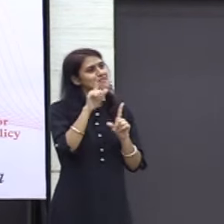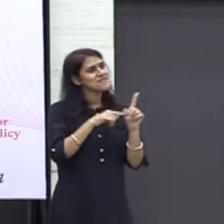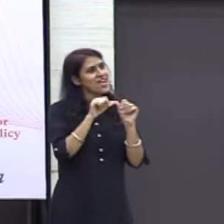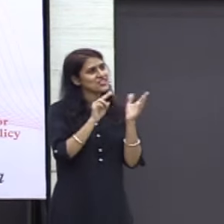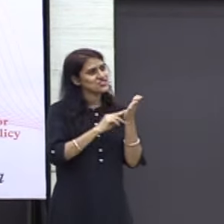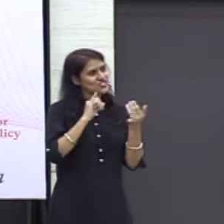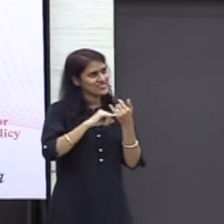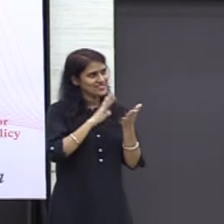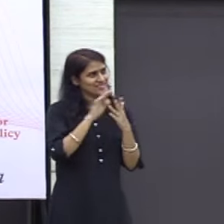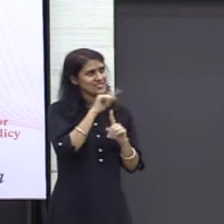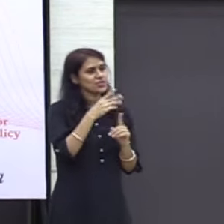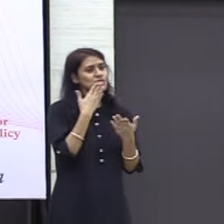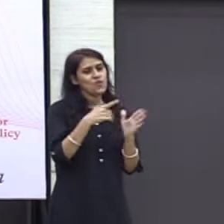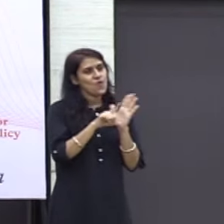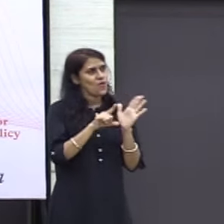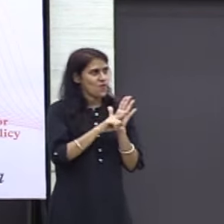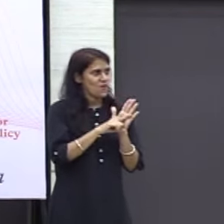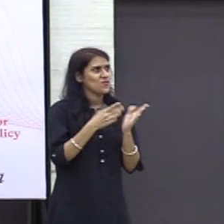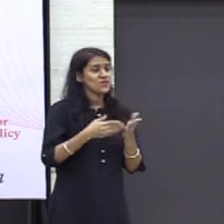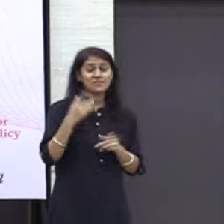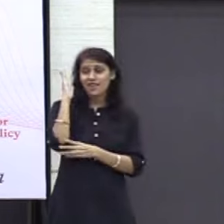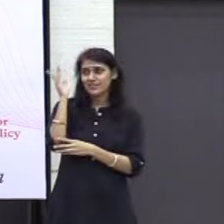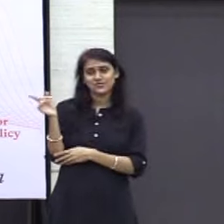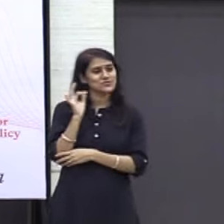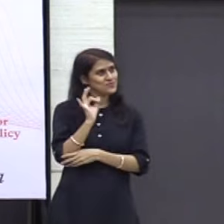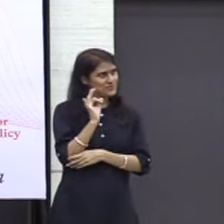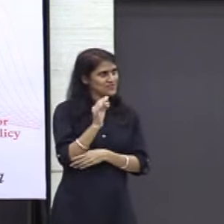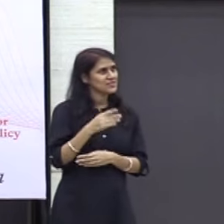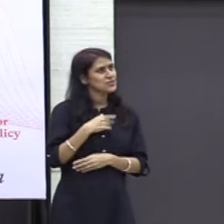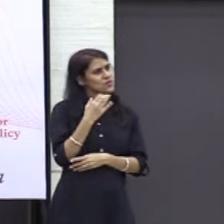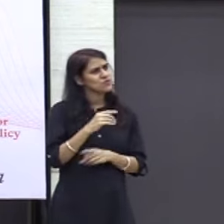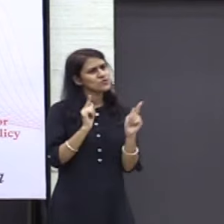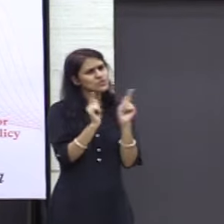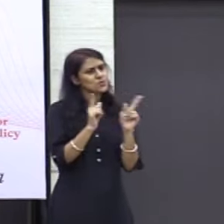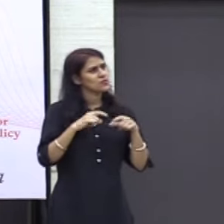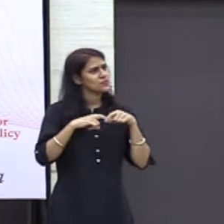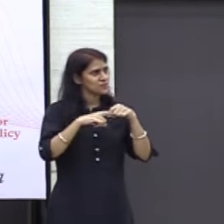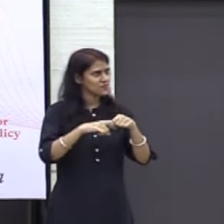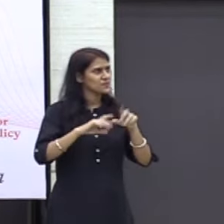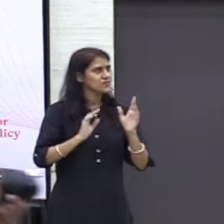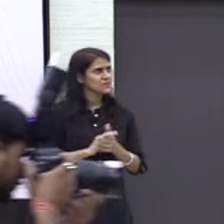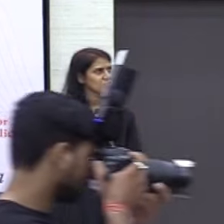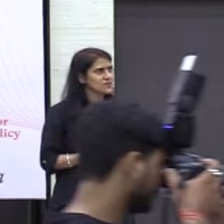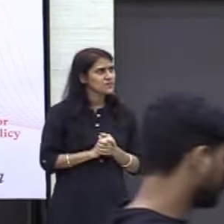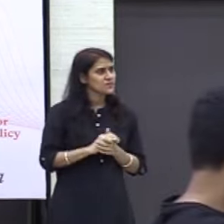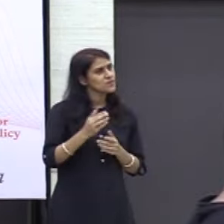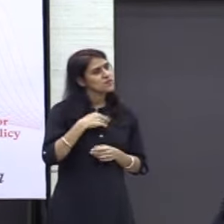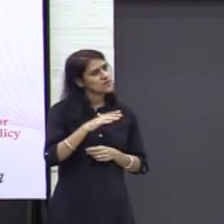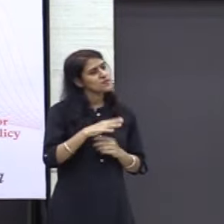law student, and your lecture was really wonderful. I just have a small question that we have had so